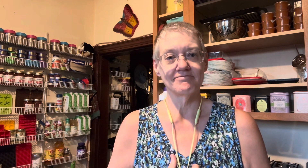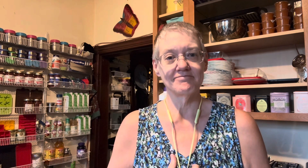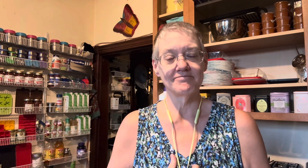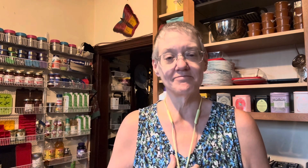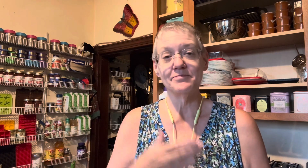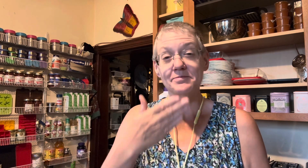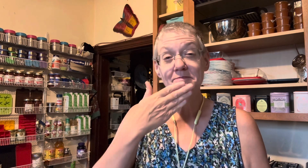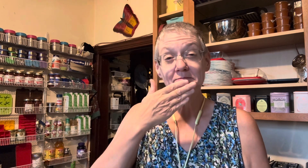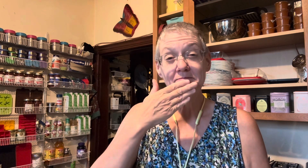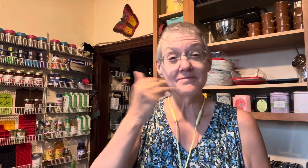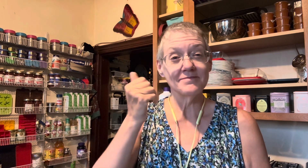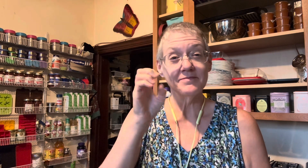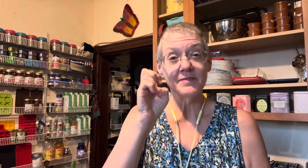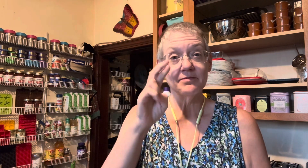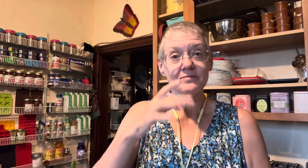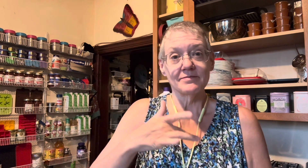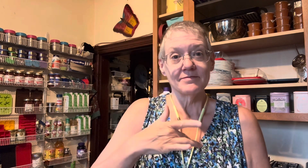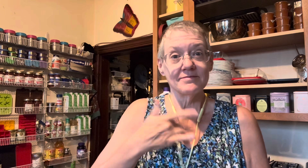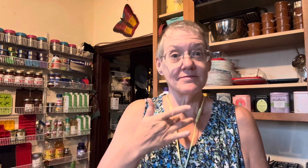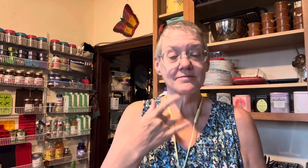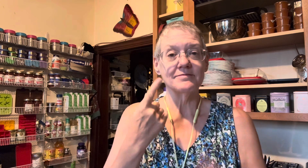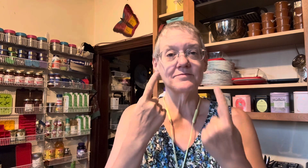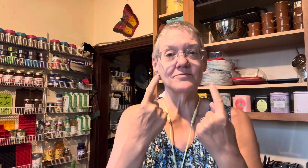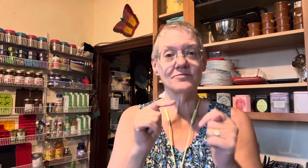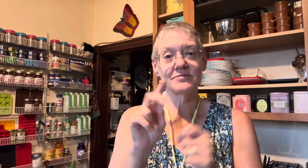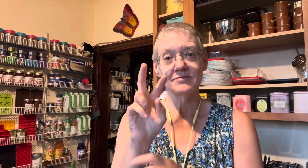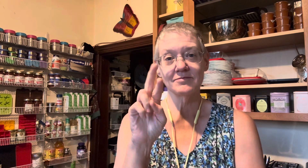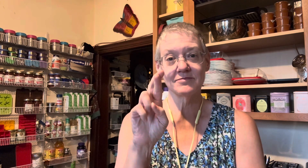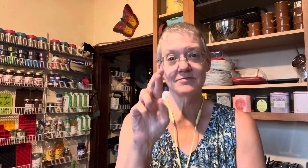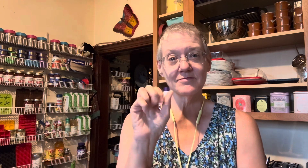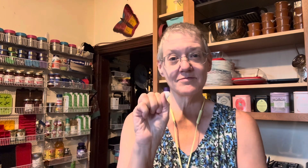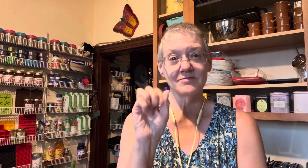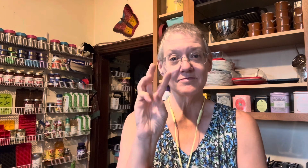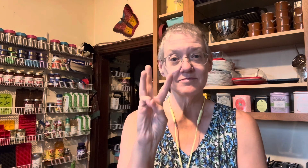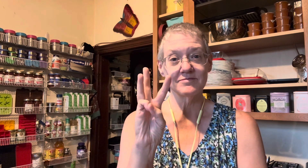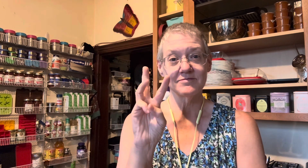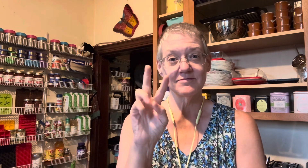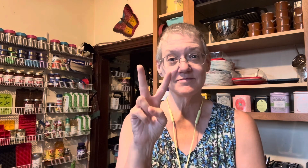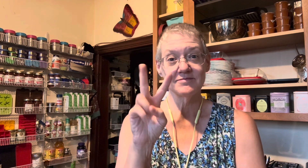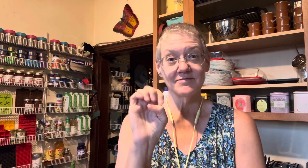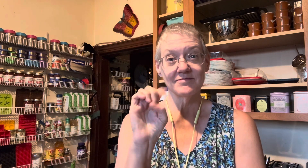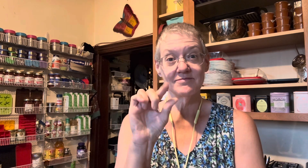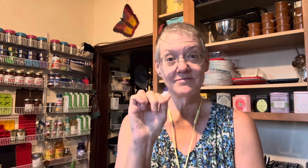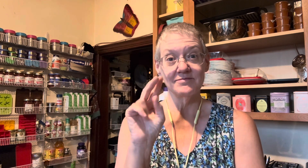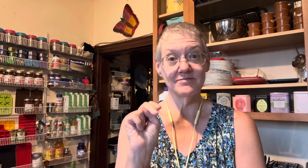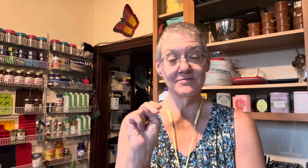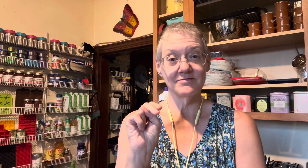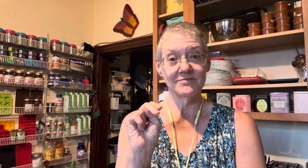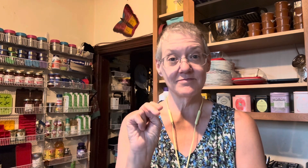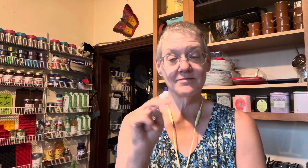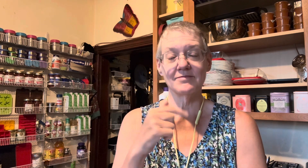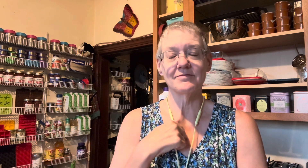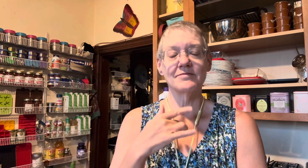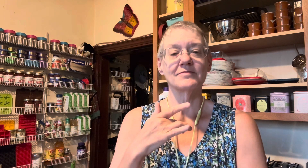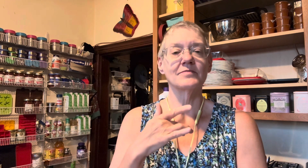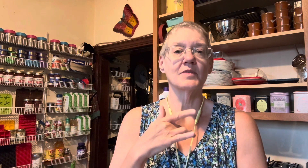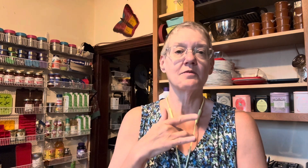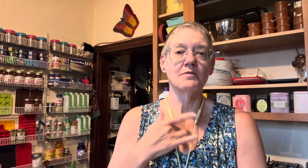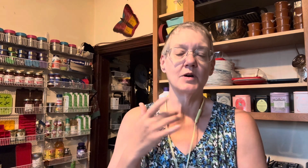sustainable because I was hungry. The best I ever felt was when I did a raw vegan diet. I mean, I really